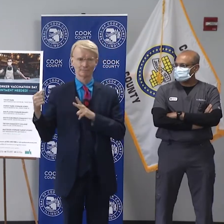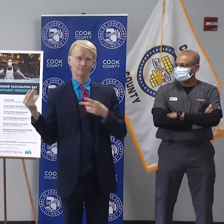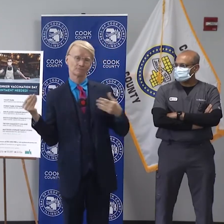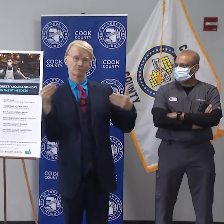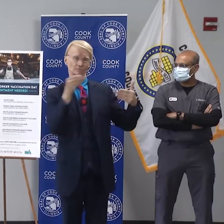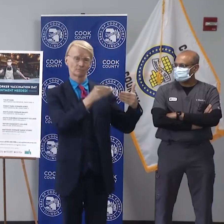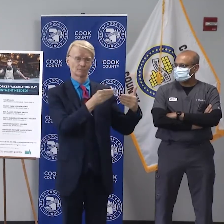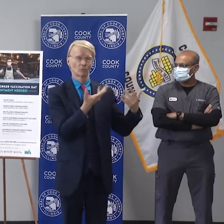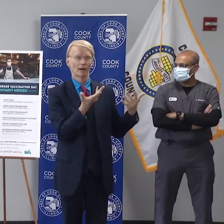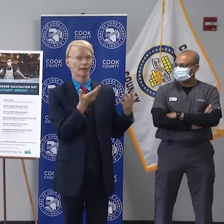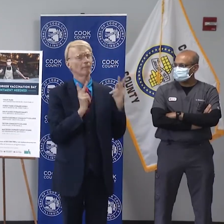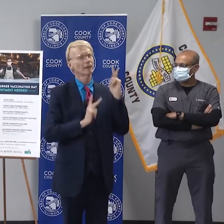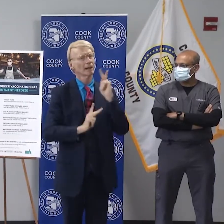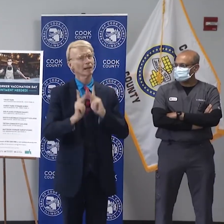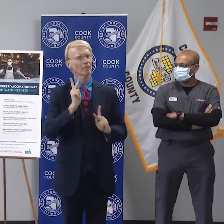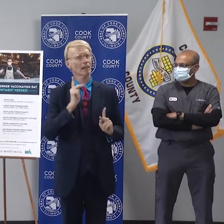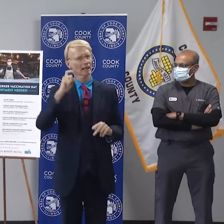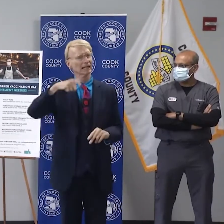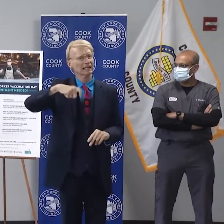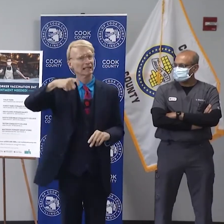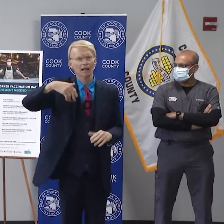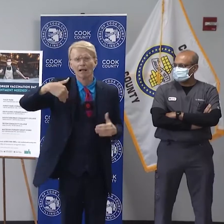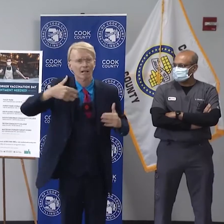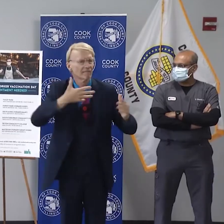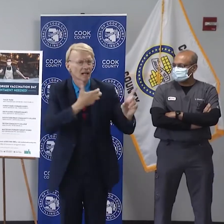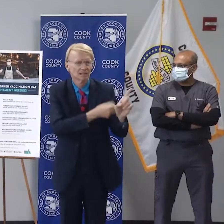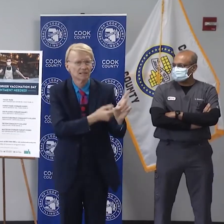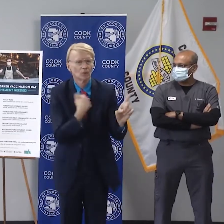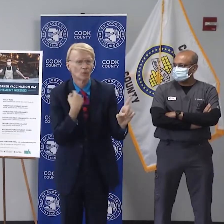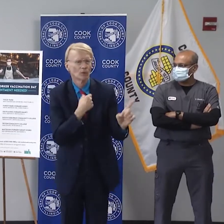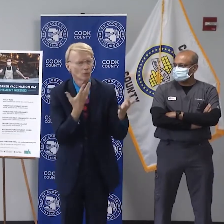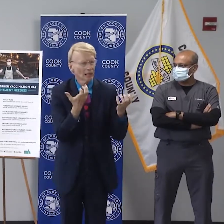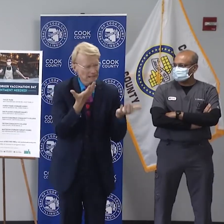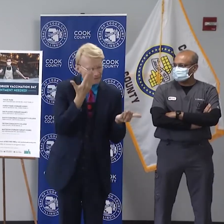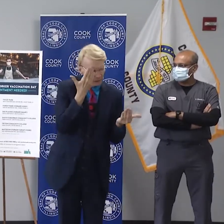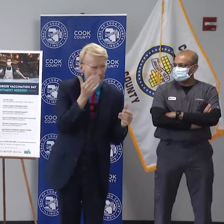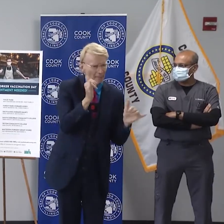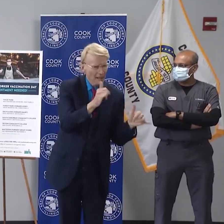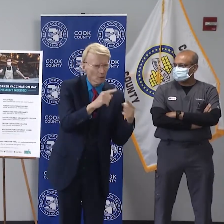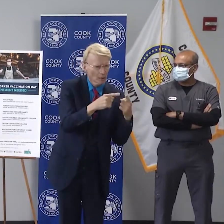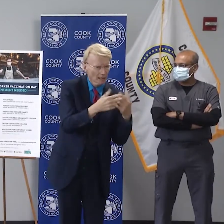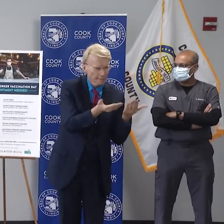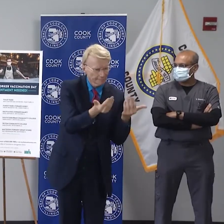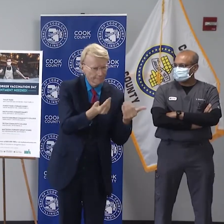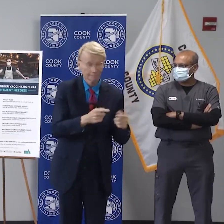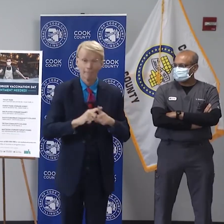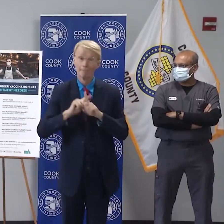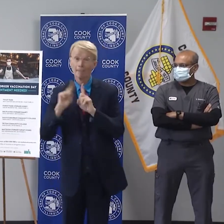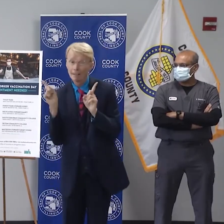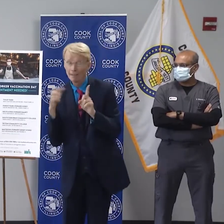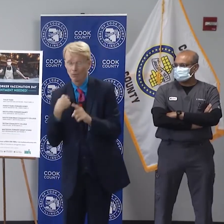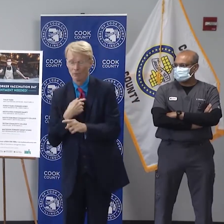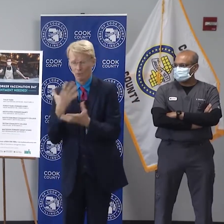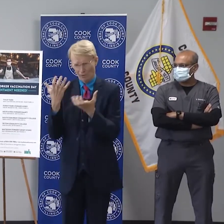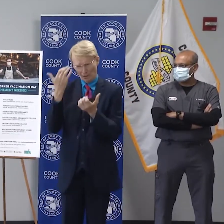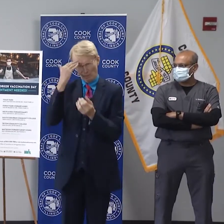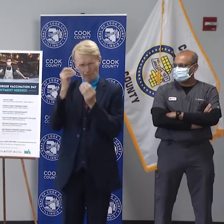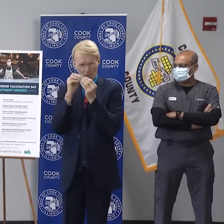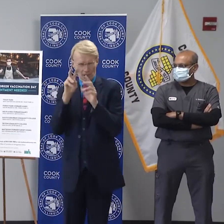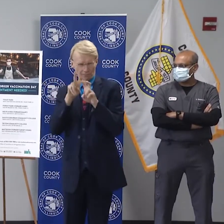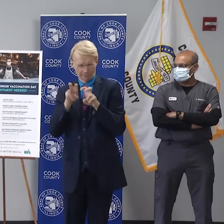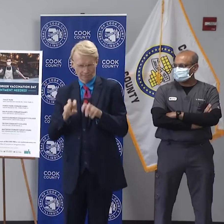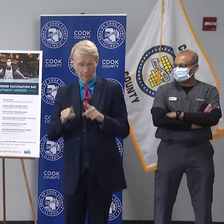happening. We have individuals who, again, need to be vaccinated, and we're concerned about their benefit, but we also have individuals that have been vaccinated, and we're learning